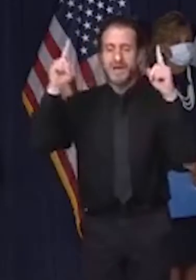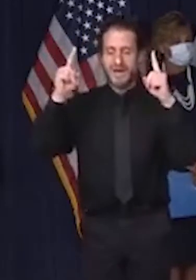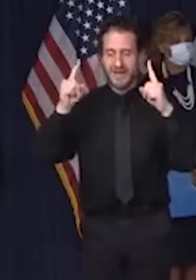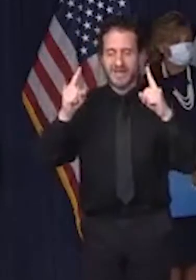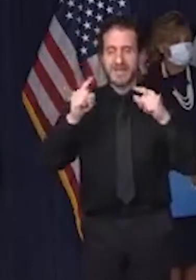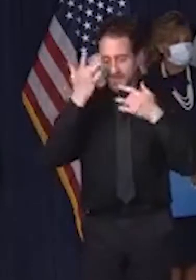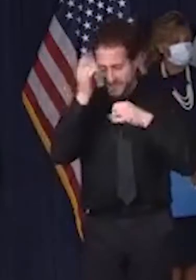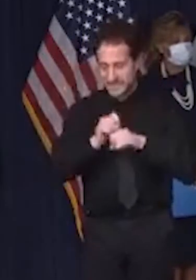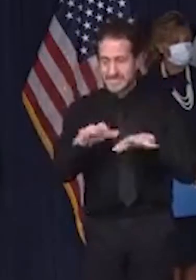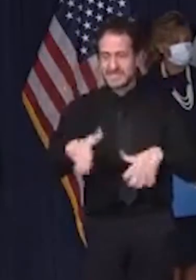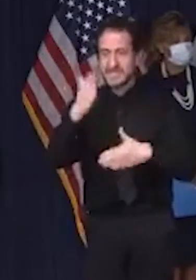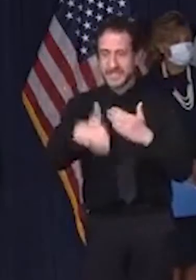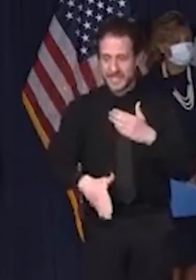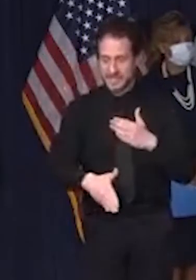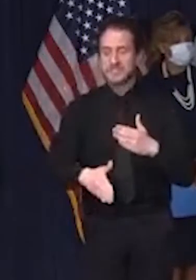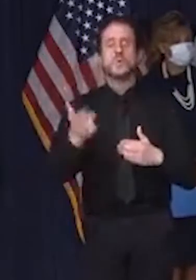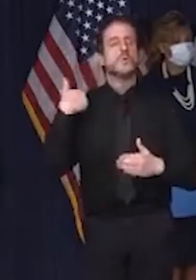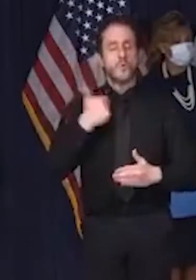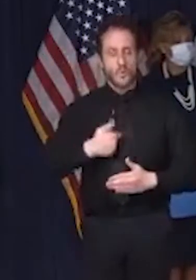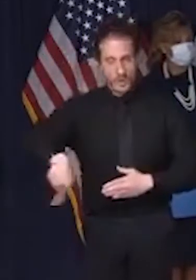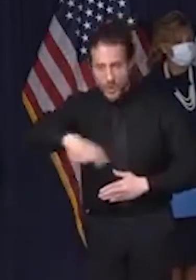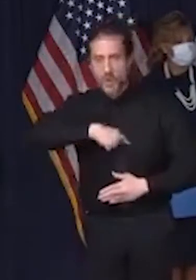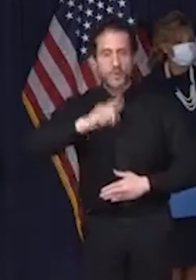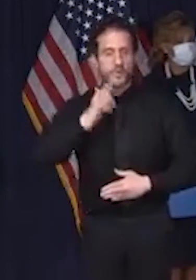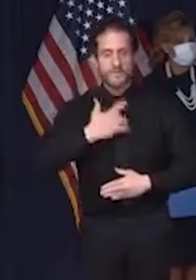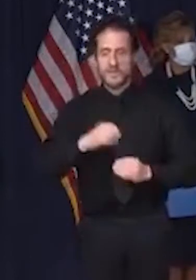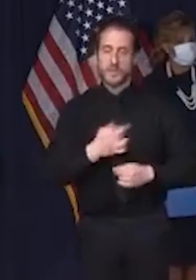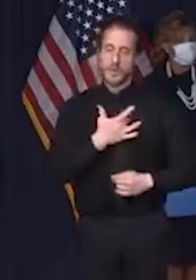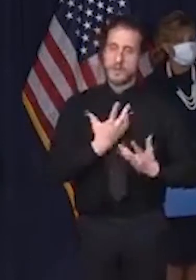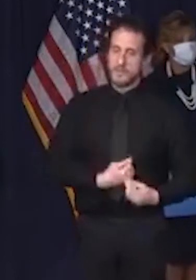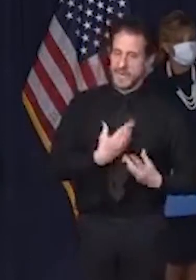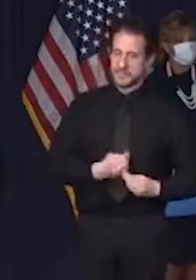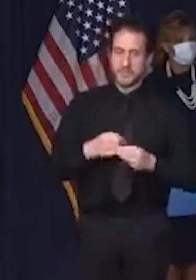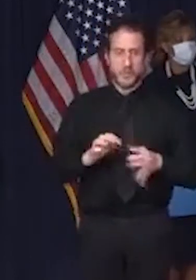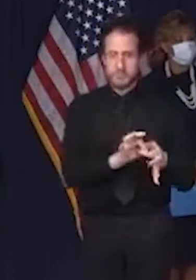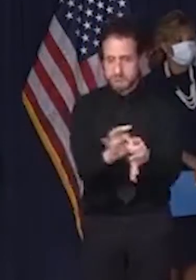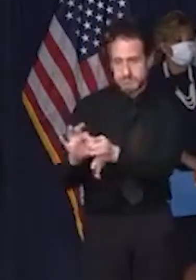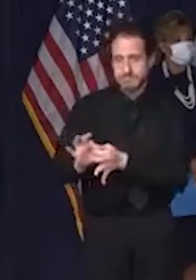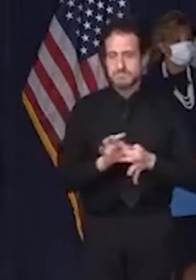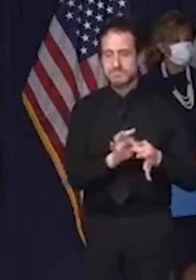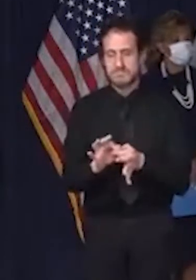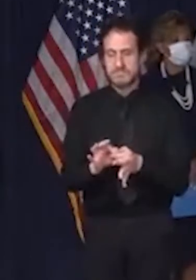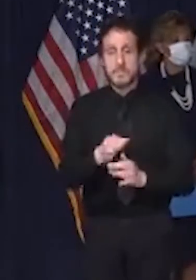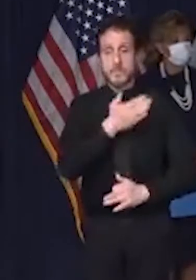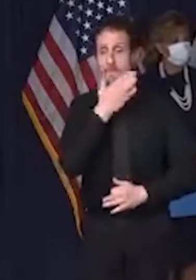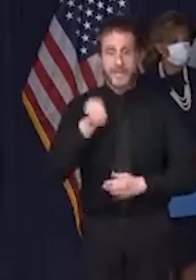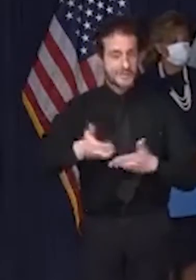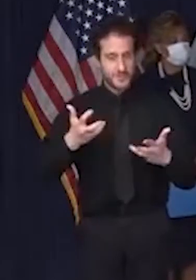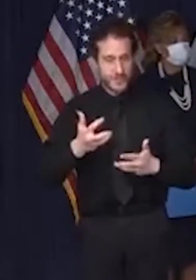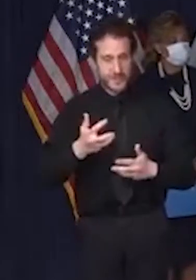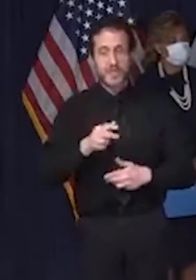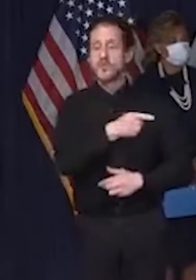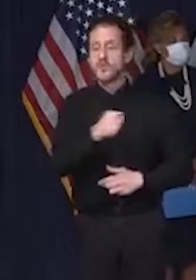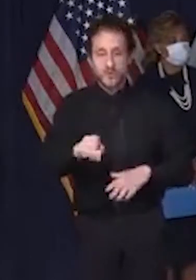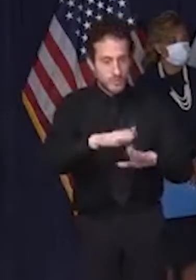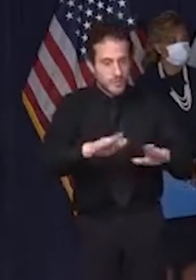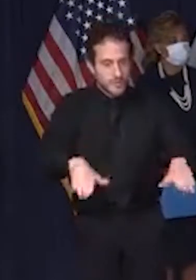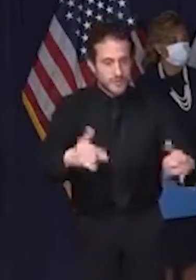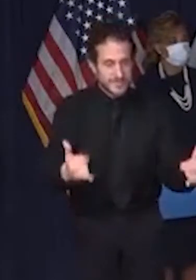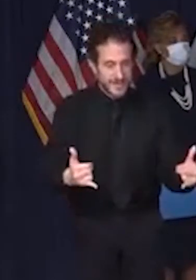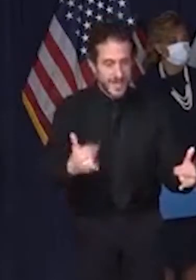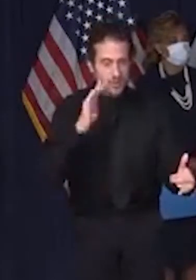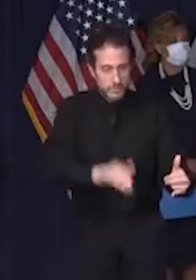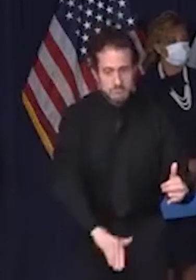sense of compassion and connection. And the best part is that you are going to be the ones guiding us